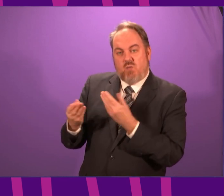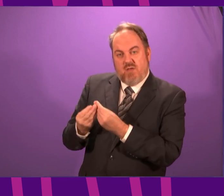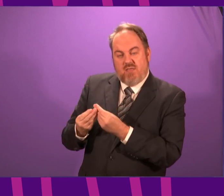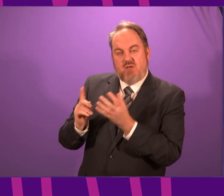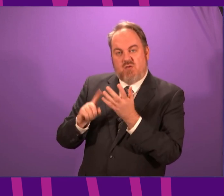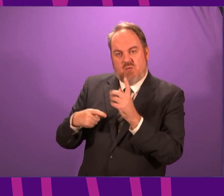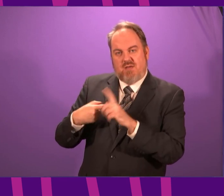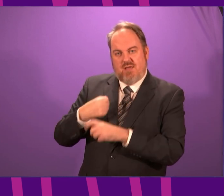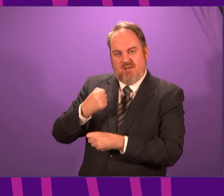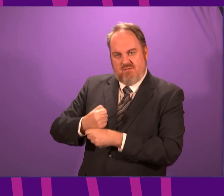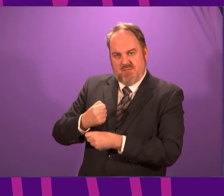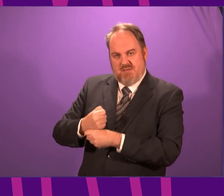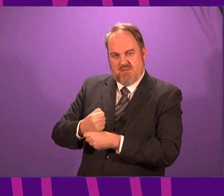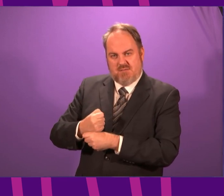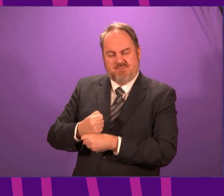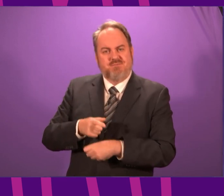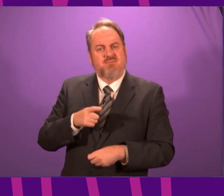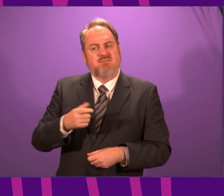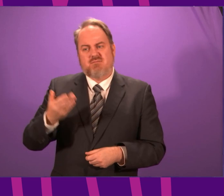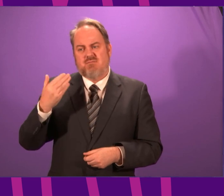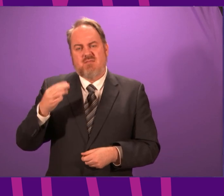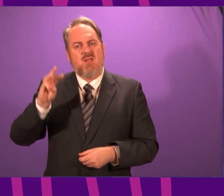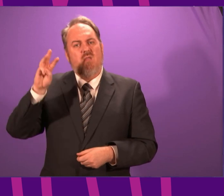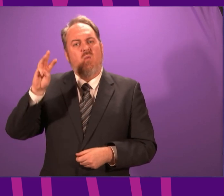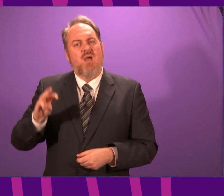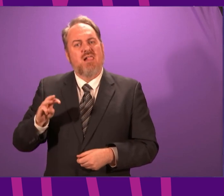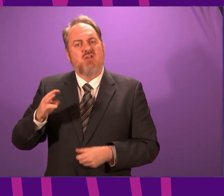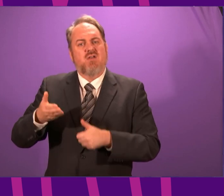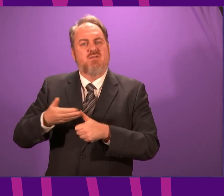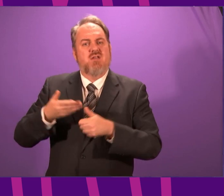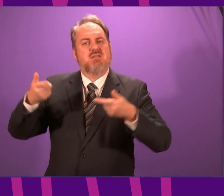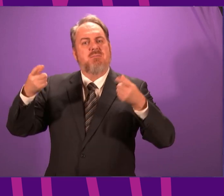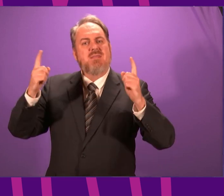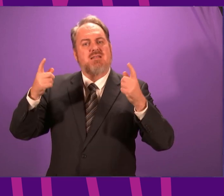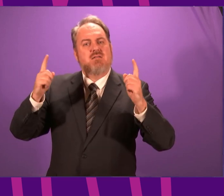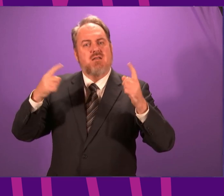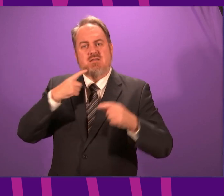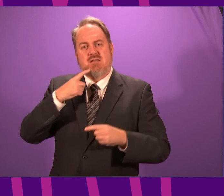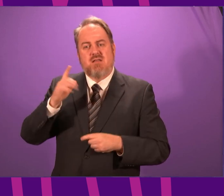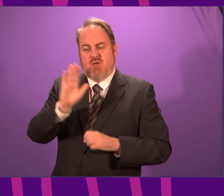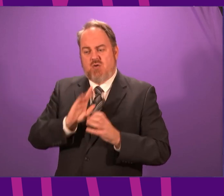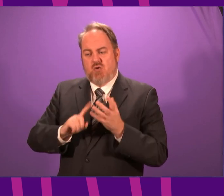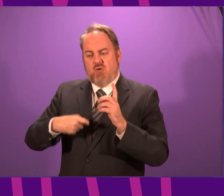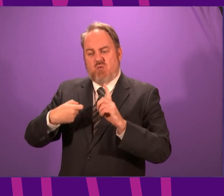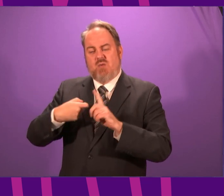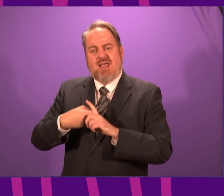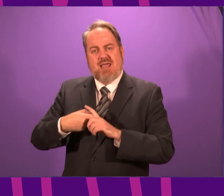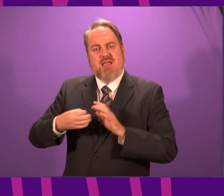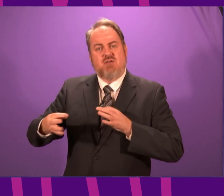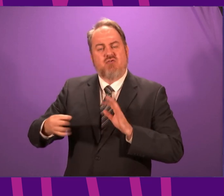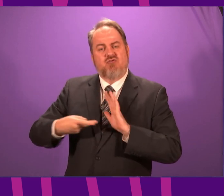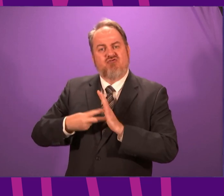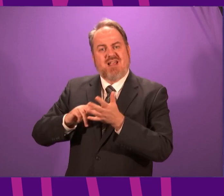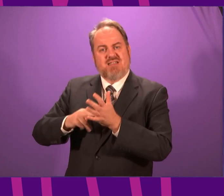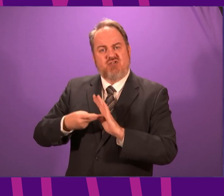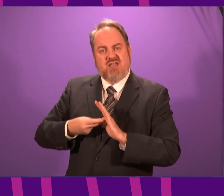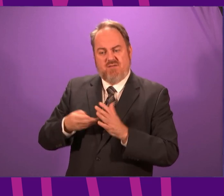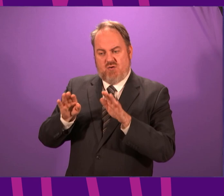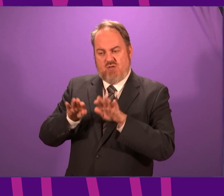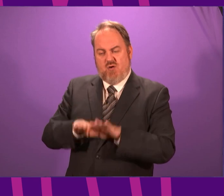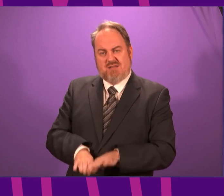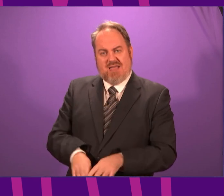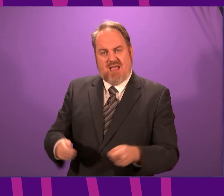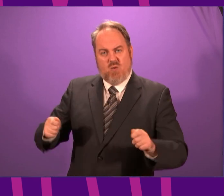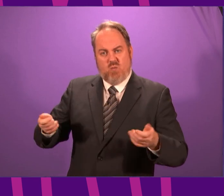year, Mark Drakeford, the Welsh First Minister, called for a UK-wide lockdown strategy and criticised the UK Government for